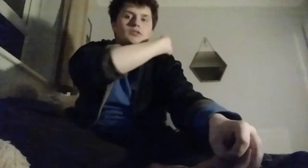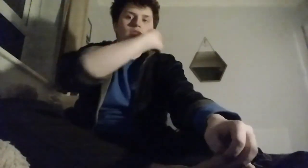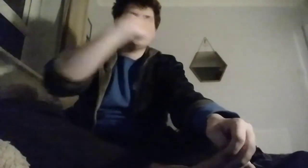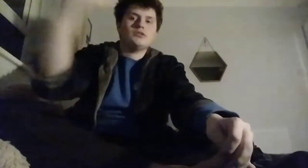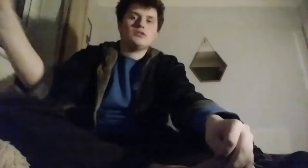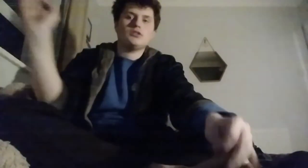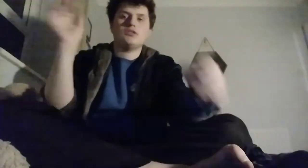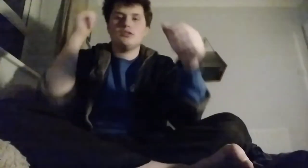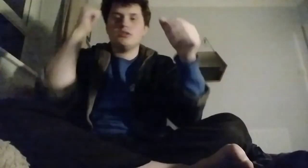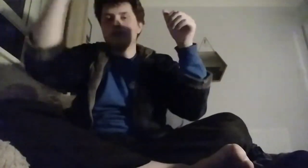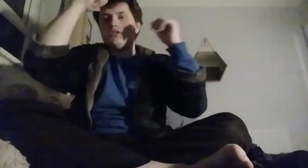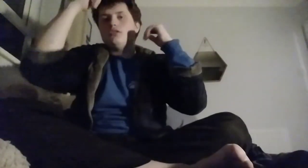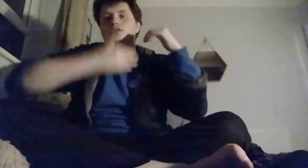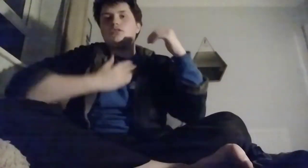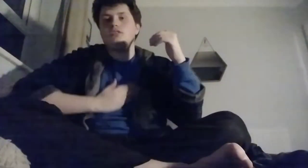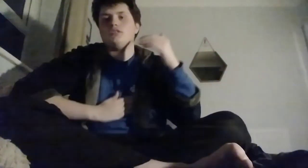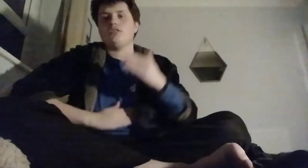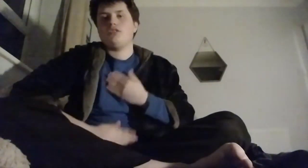I need to know that you will